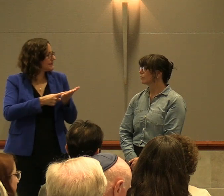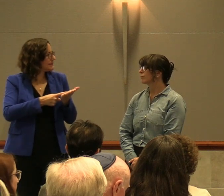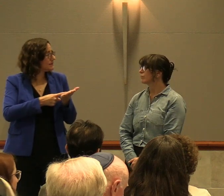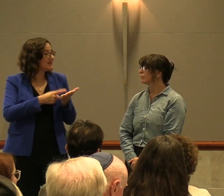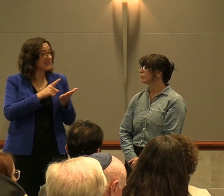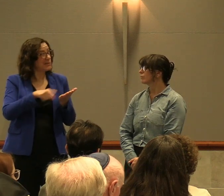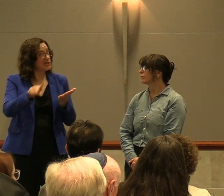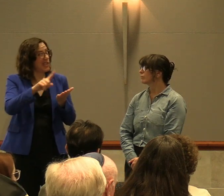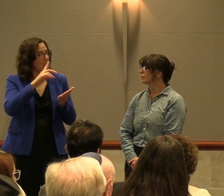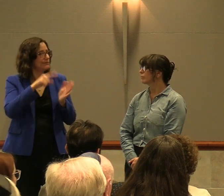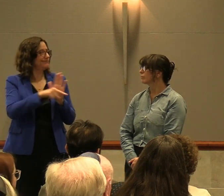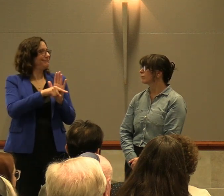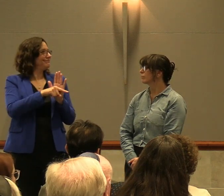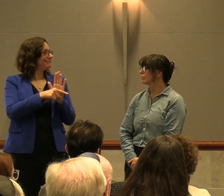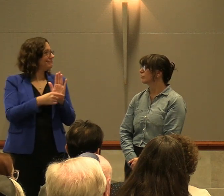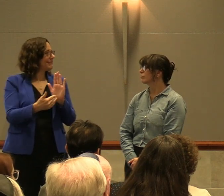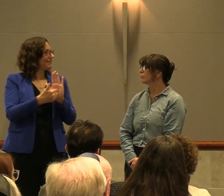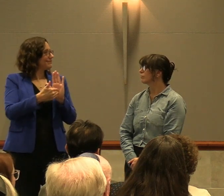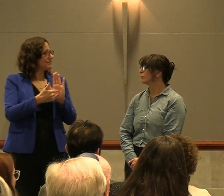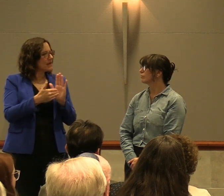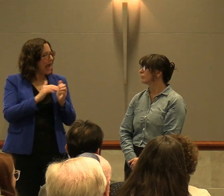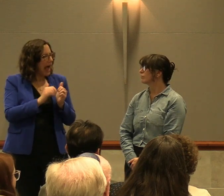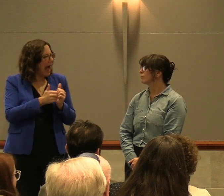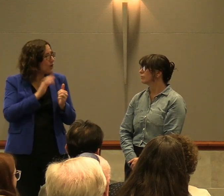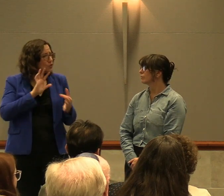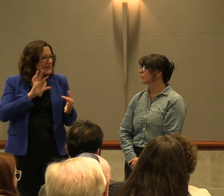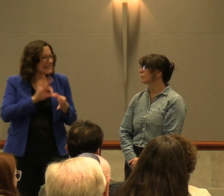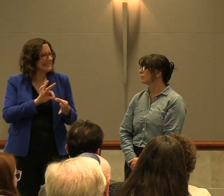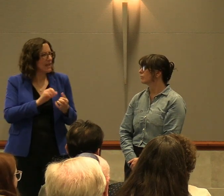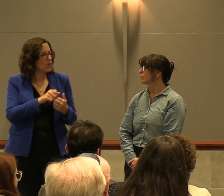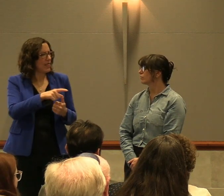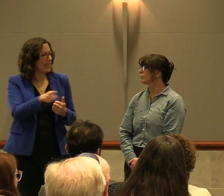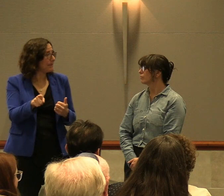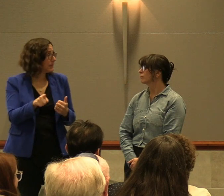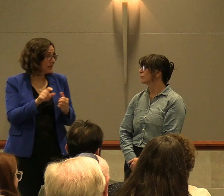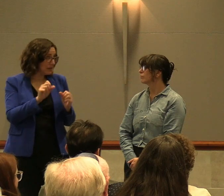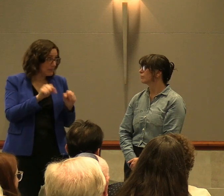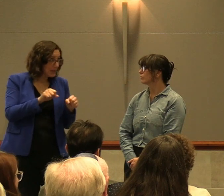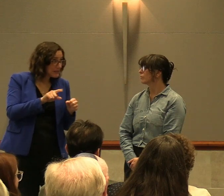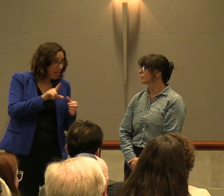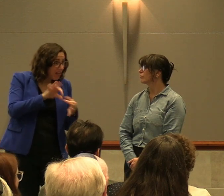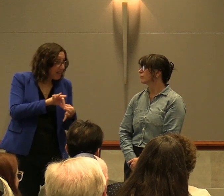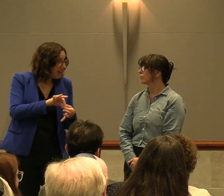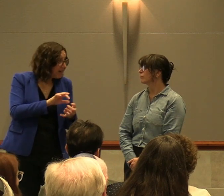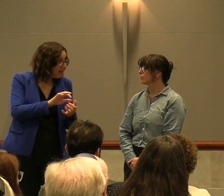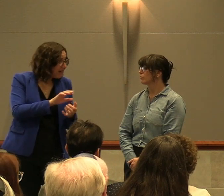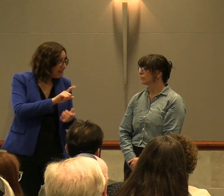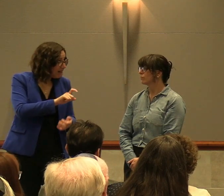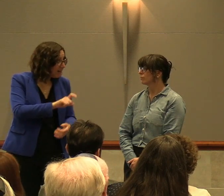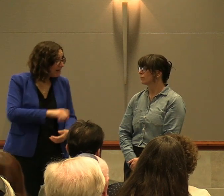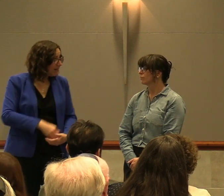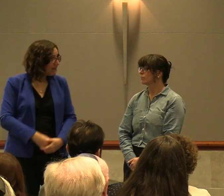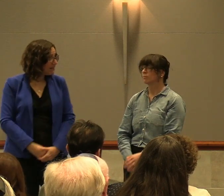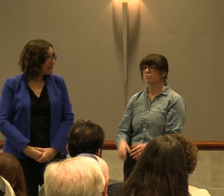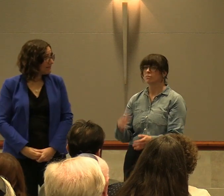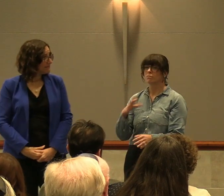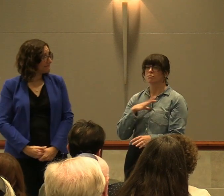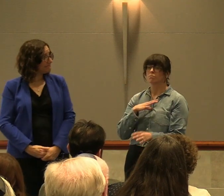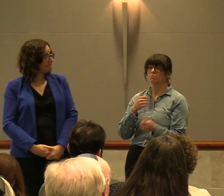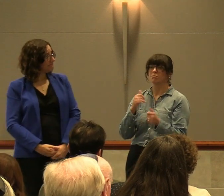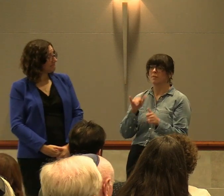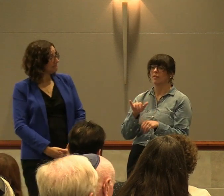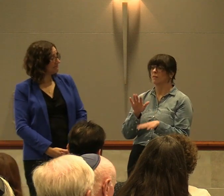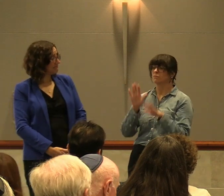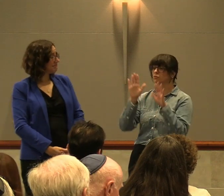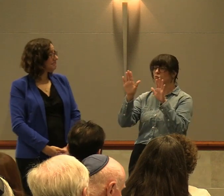the detractors? How do we reach them? Can we reach them? It's a great question,